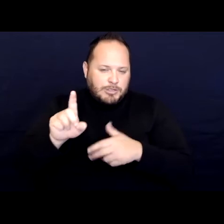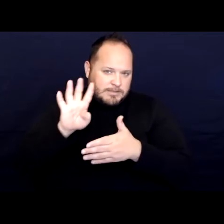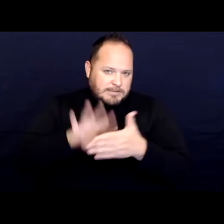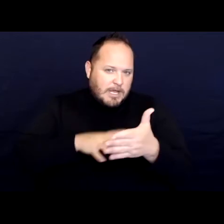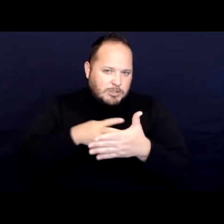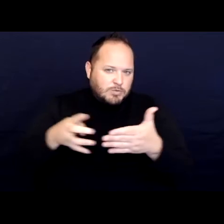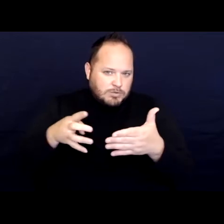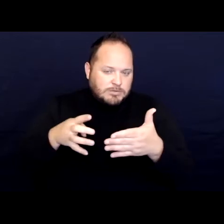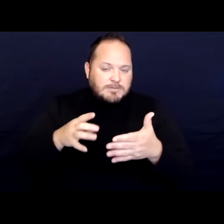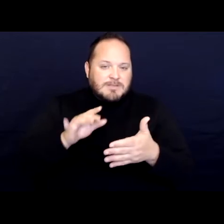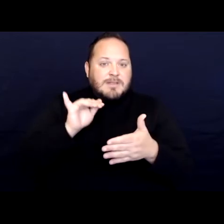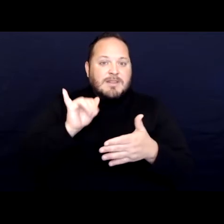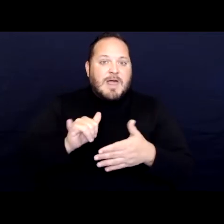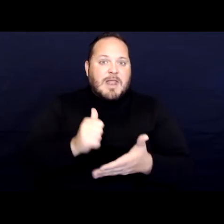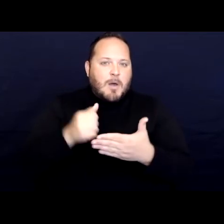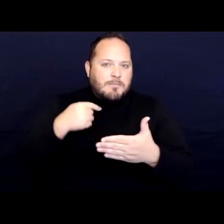react very, very quickly,